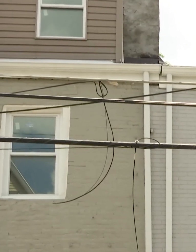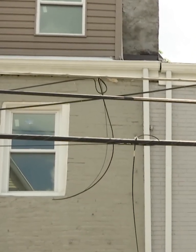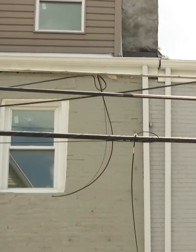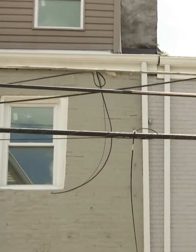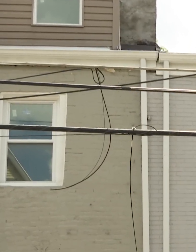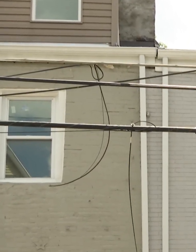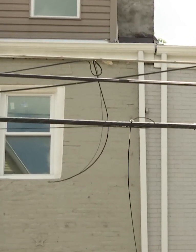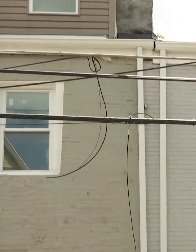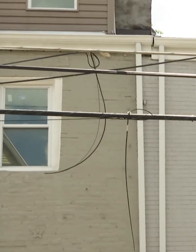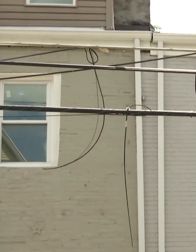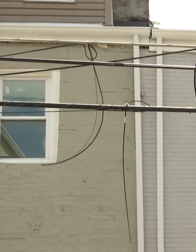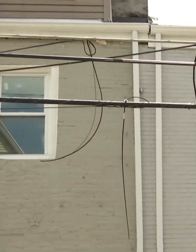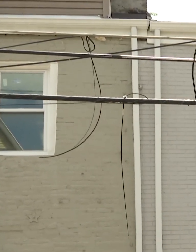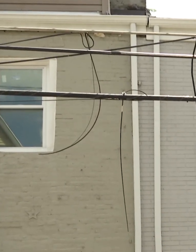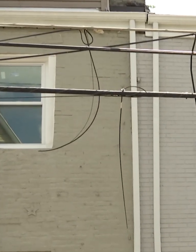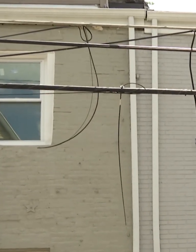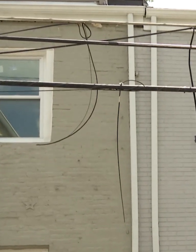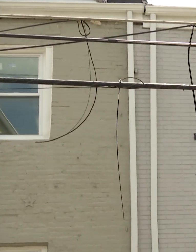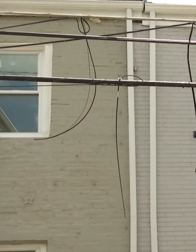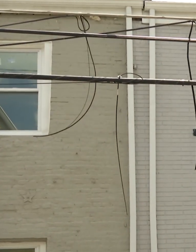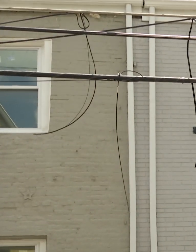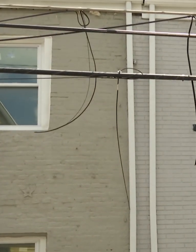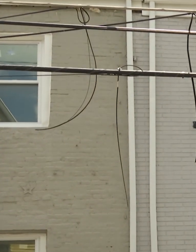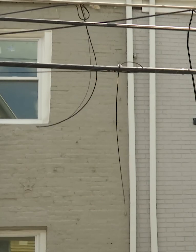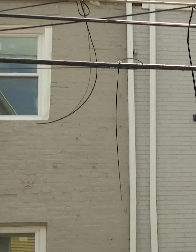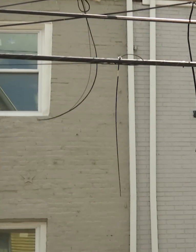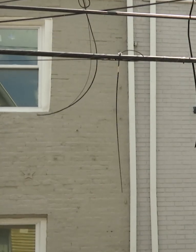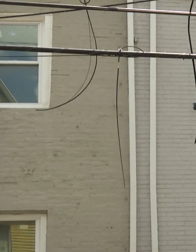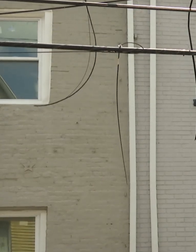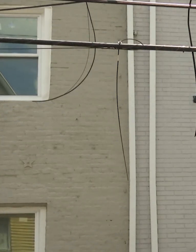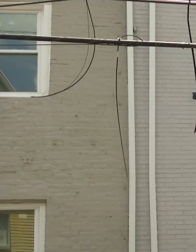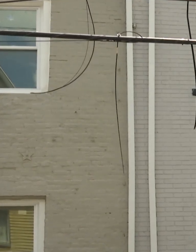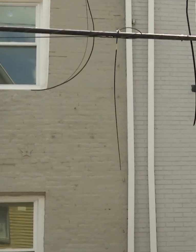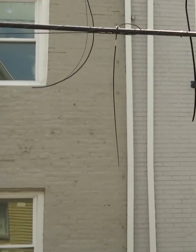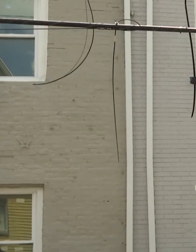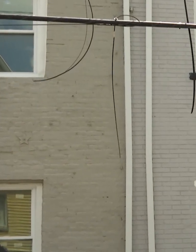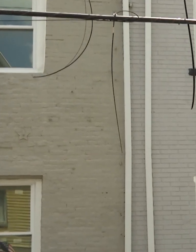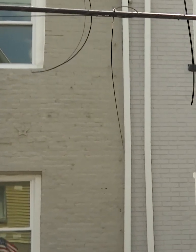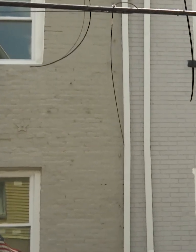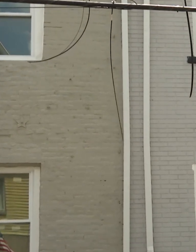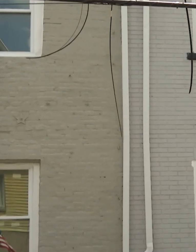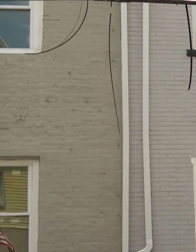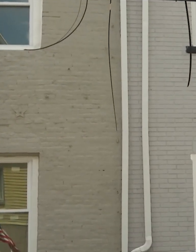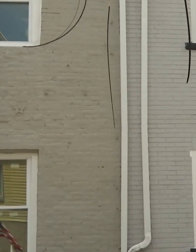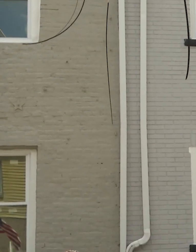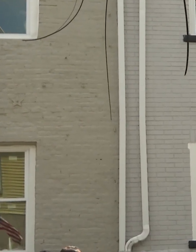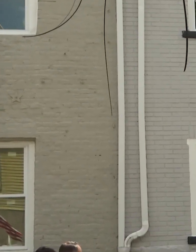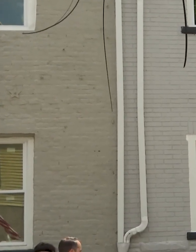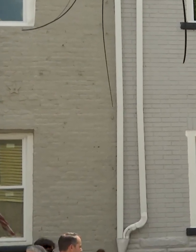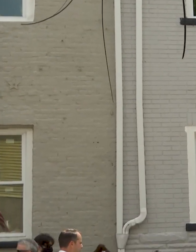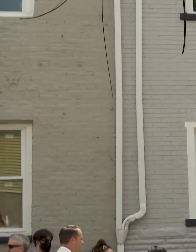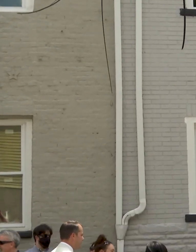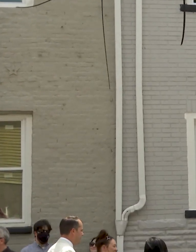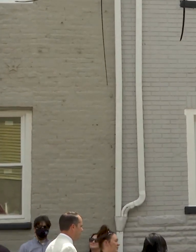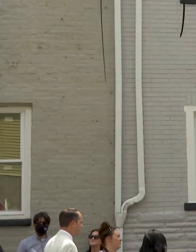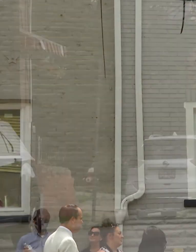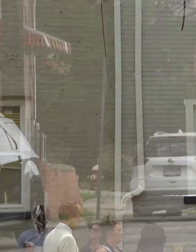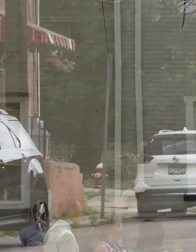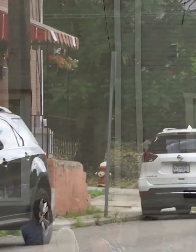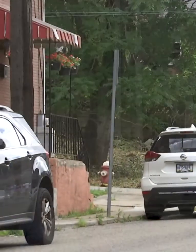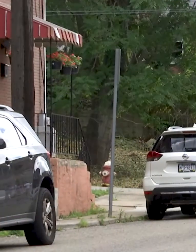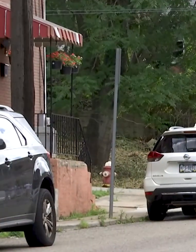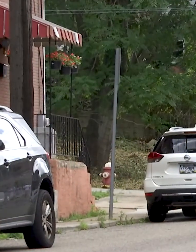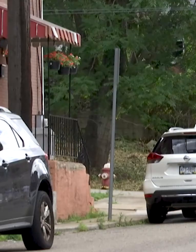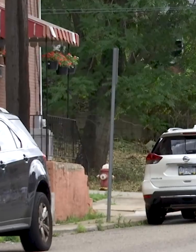one soon to be starting, and then we will come back down Lion Street back to this spot. So